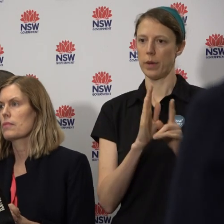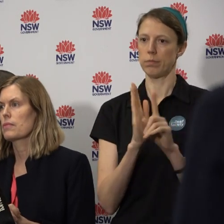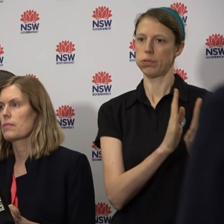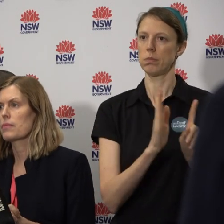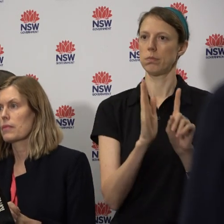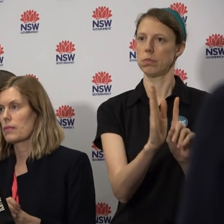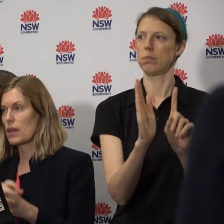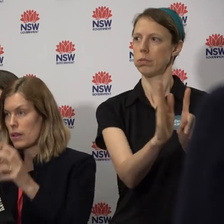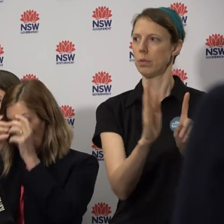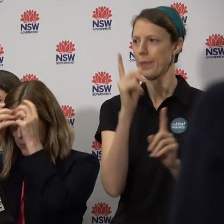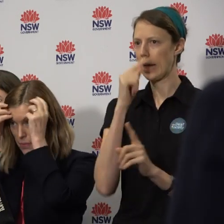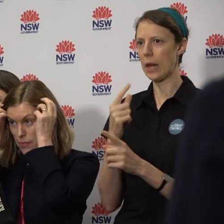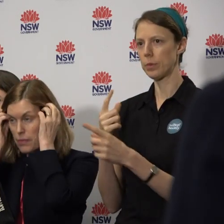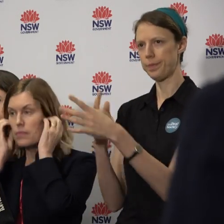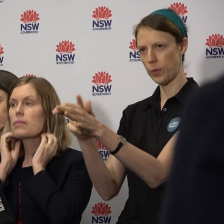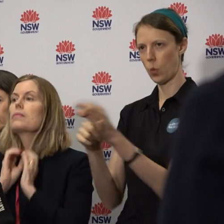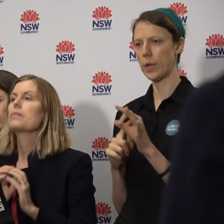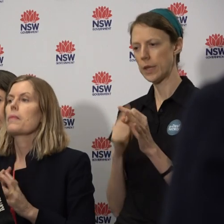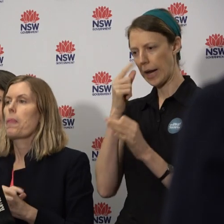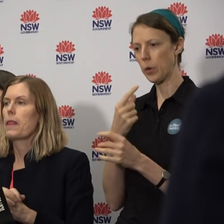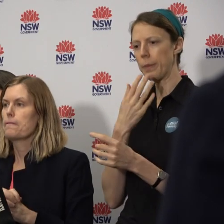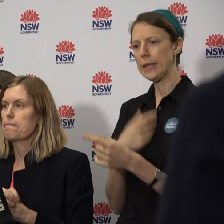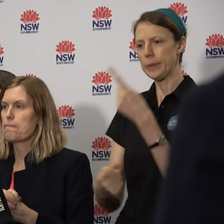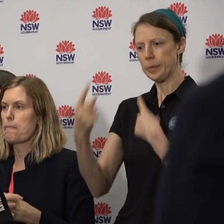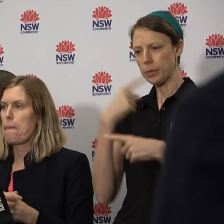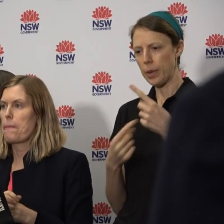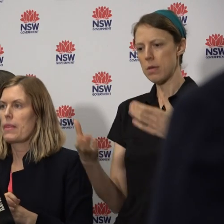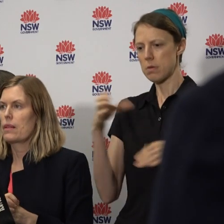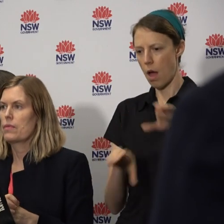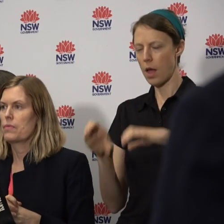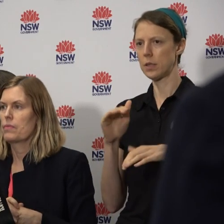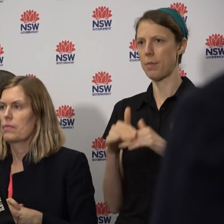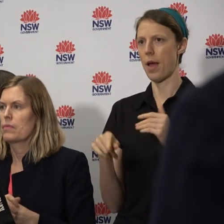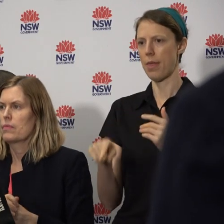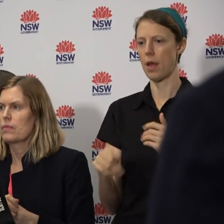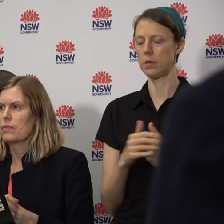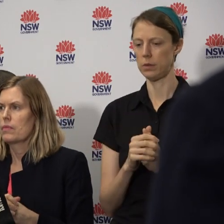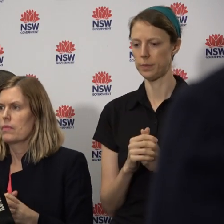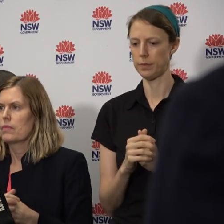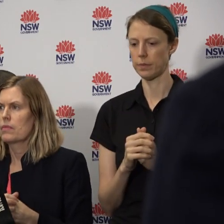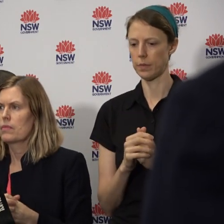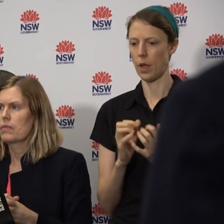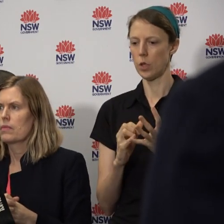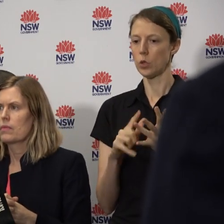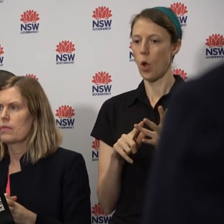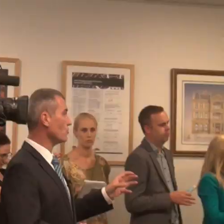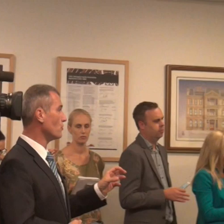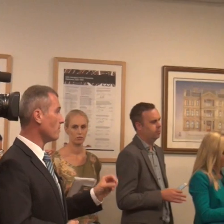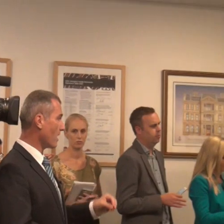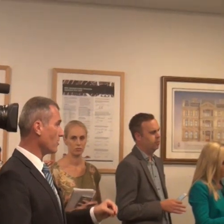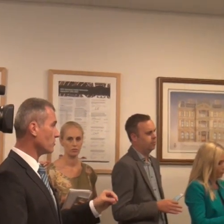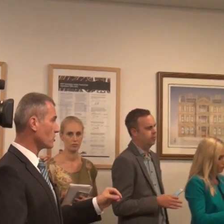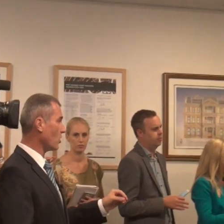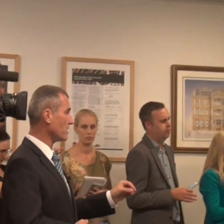science behind that? How is it that the likelihood is that COVID has jumped from the right doctor to